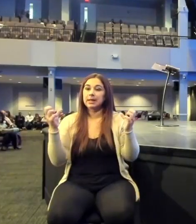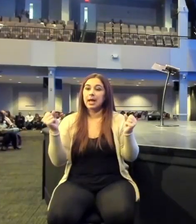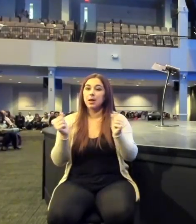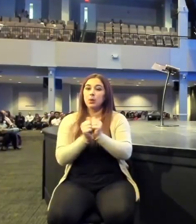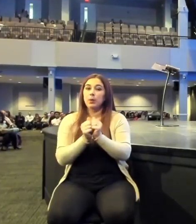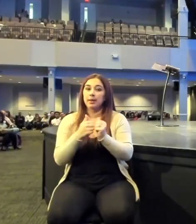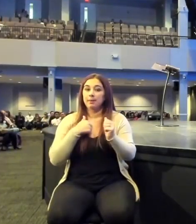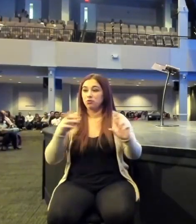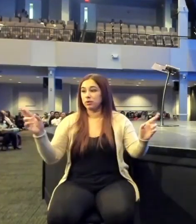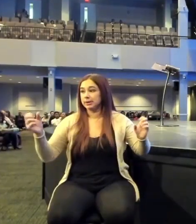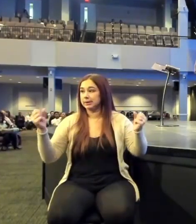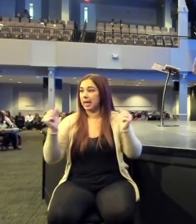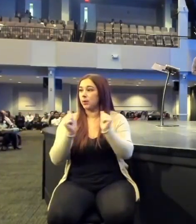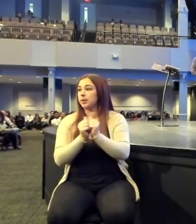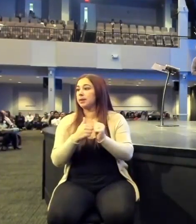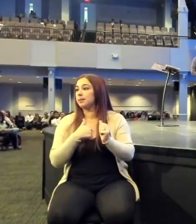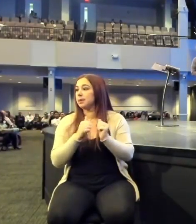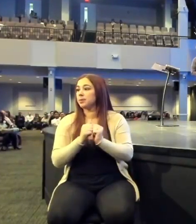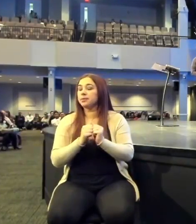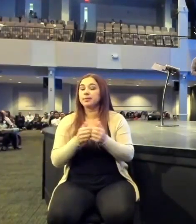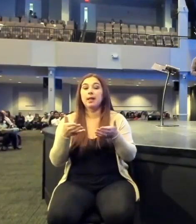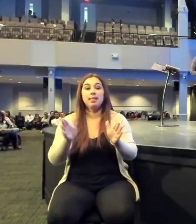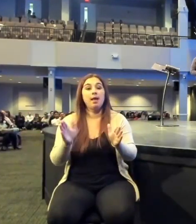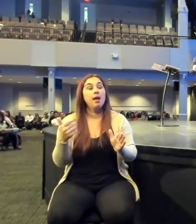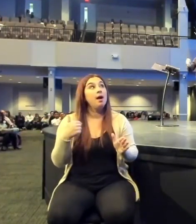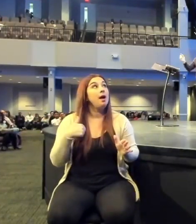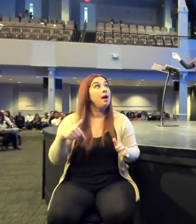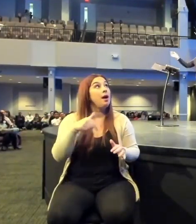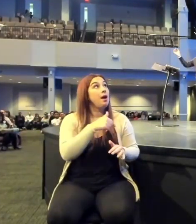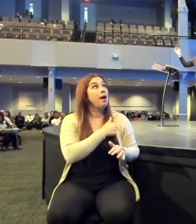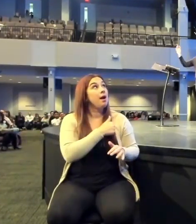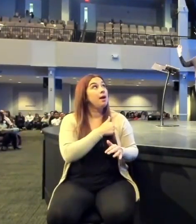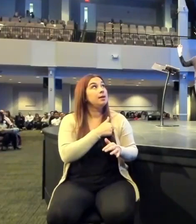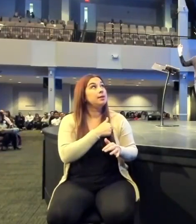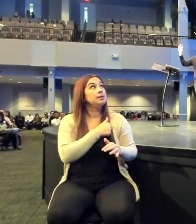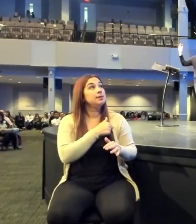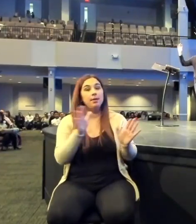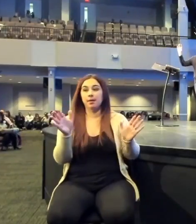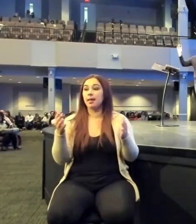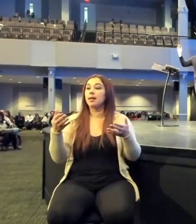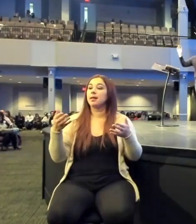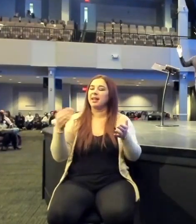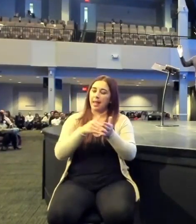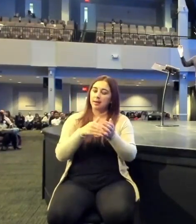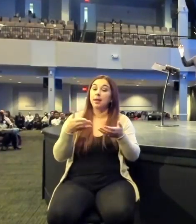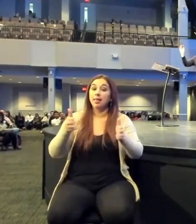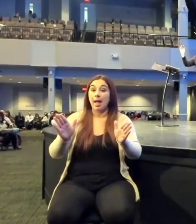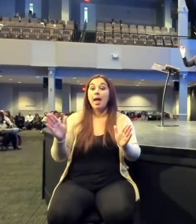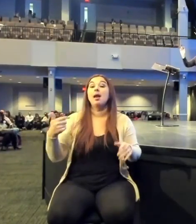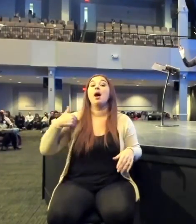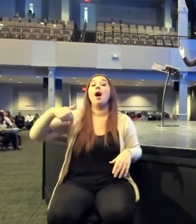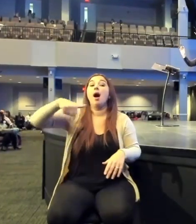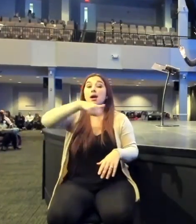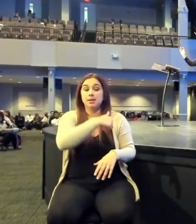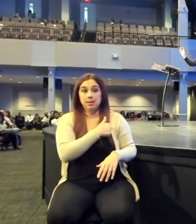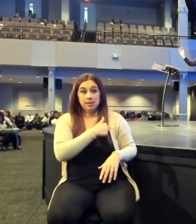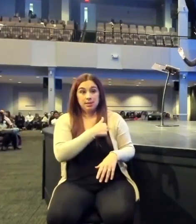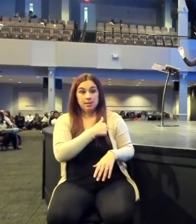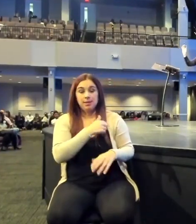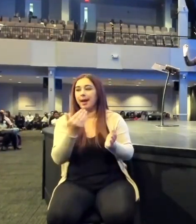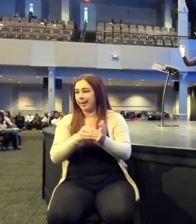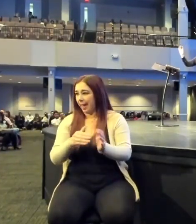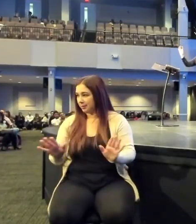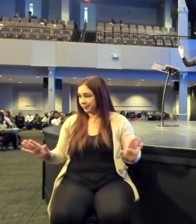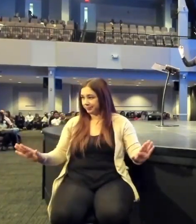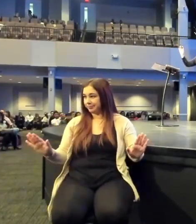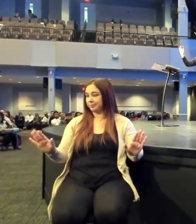will today. Can we read it together? Let us, that's you and me, all of us, to start again. Let us, now we're going to read it